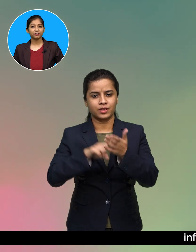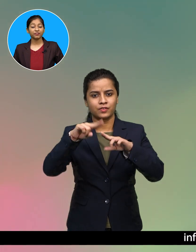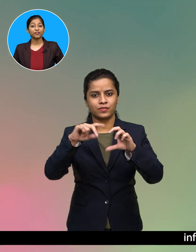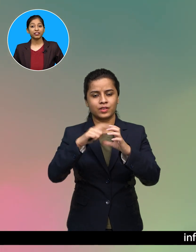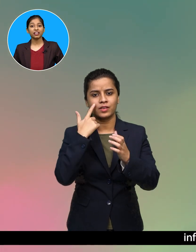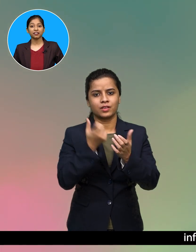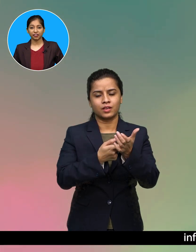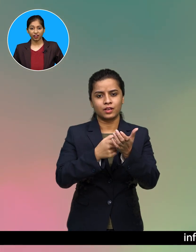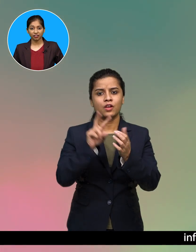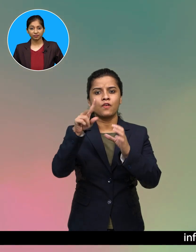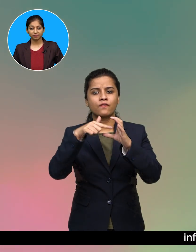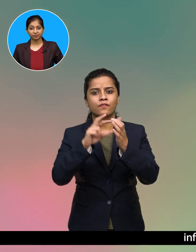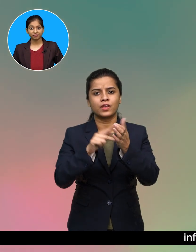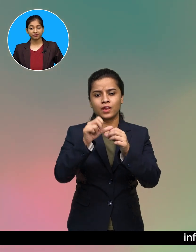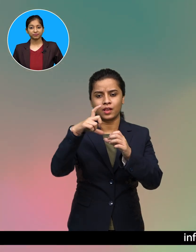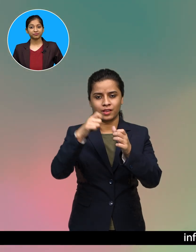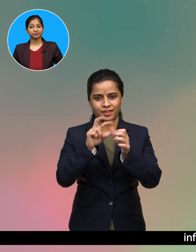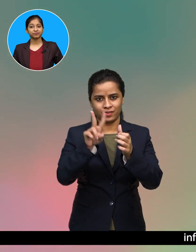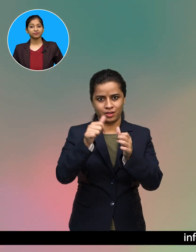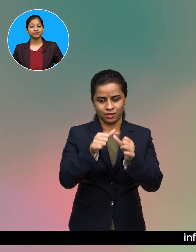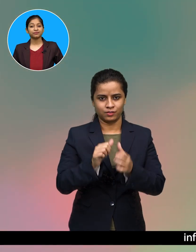inferior vena cava,